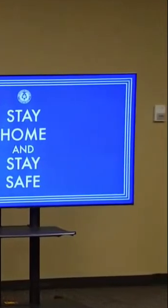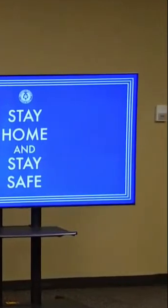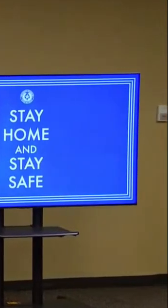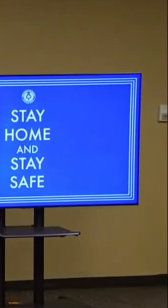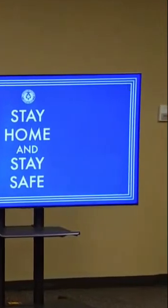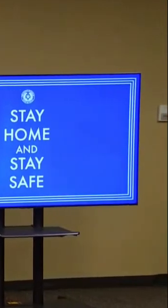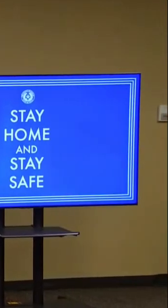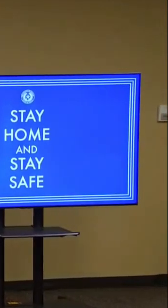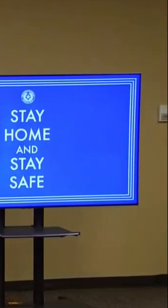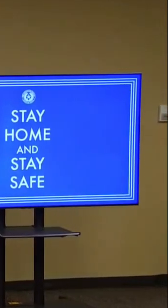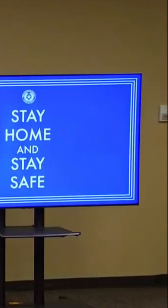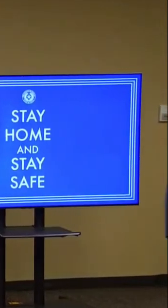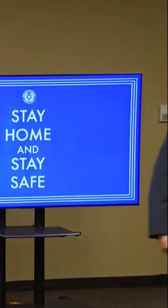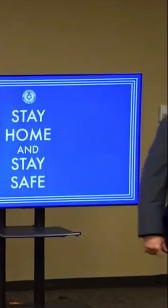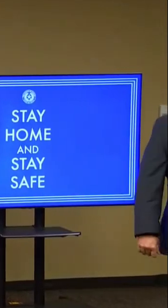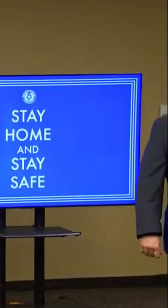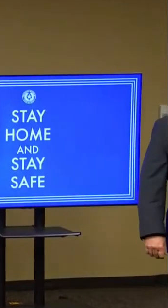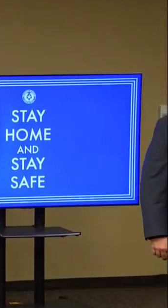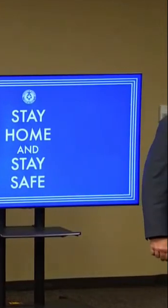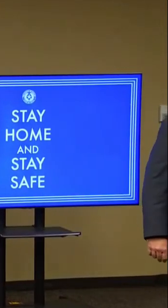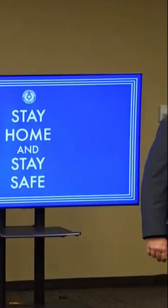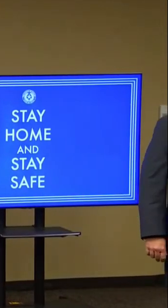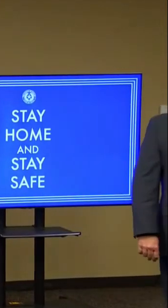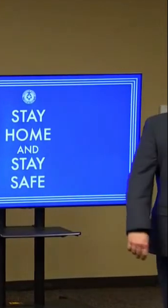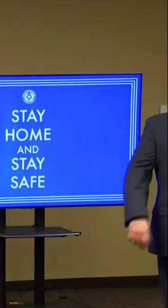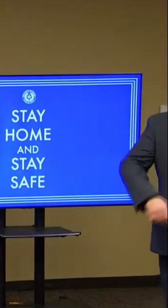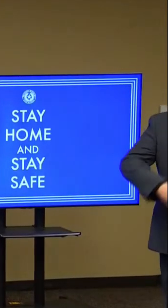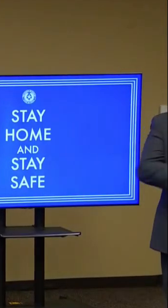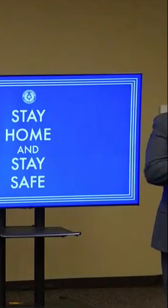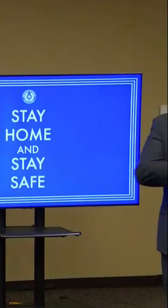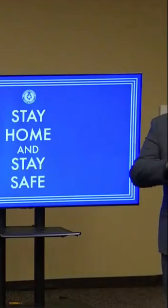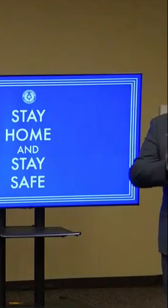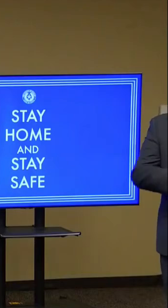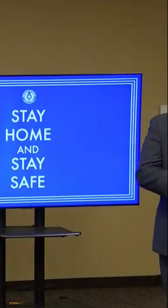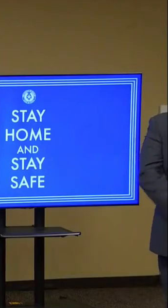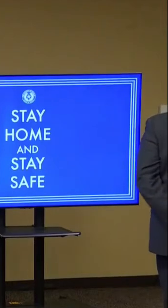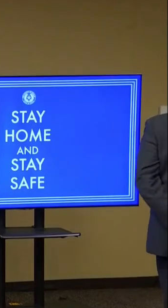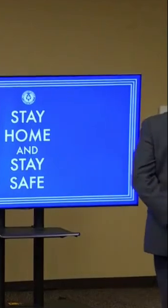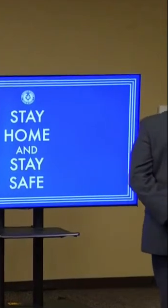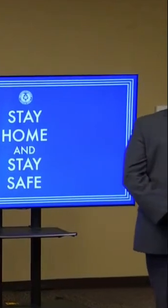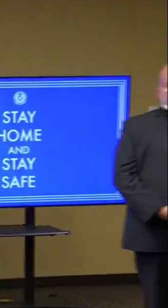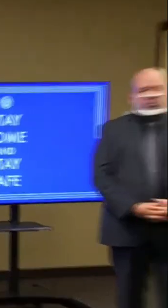Let us know when you're ready. Give me the thumbs up.